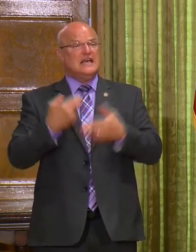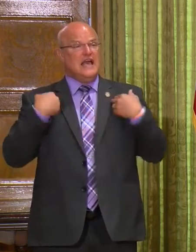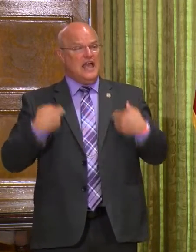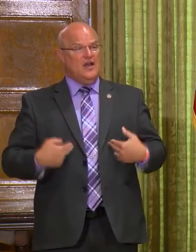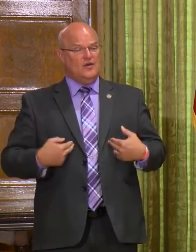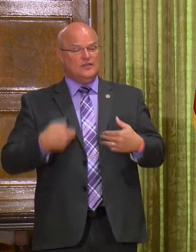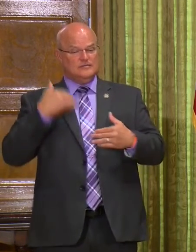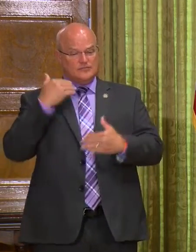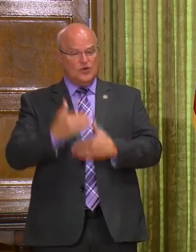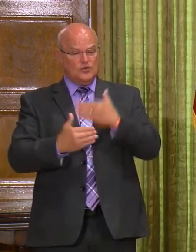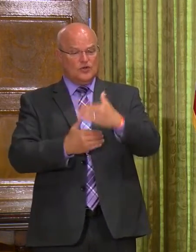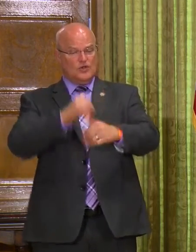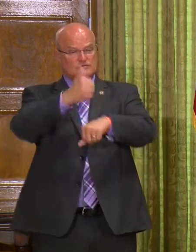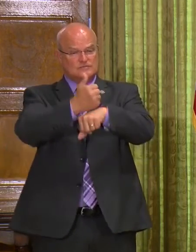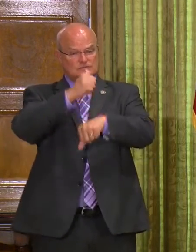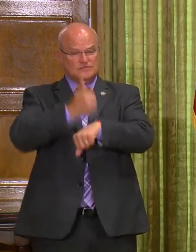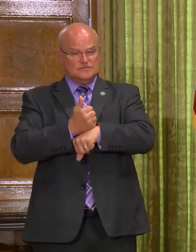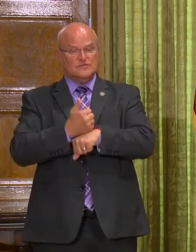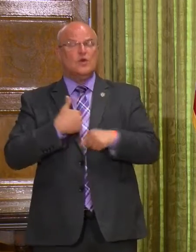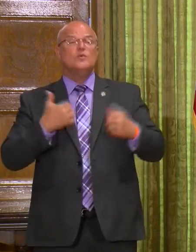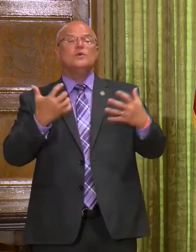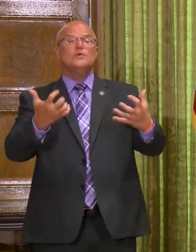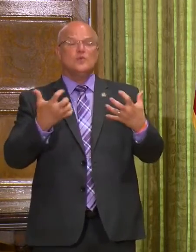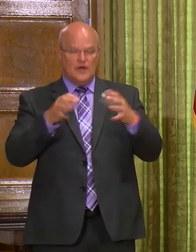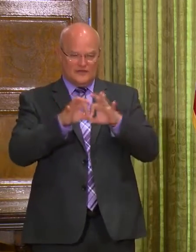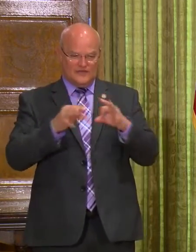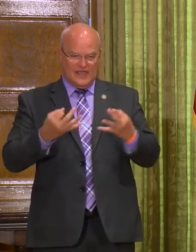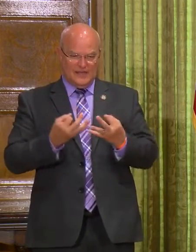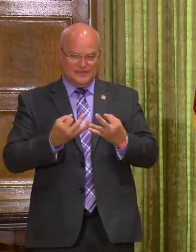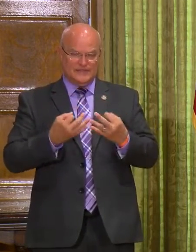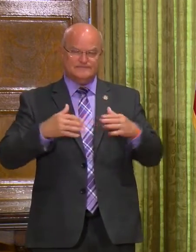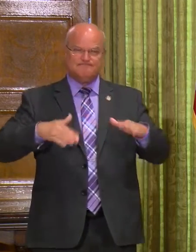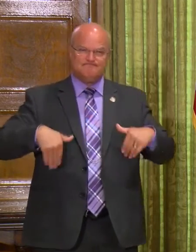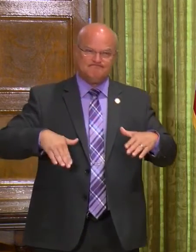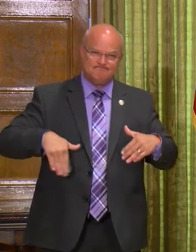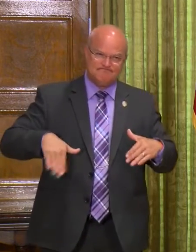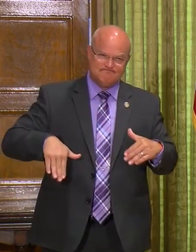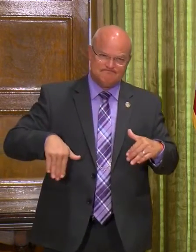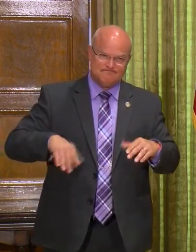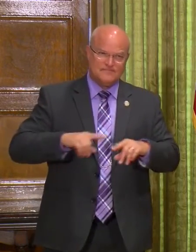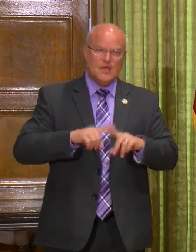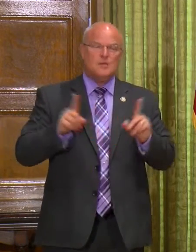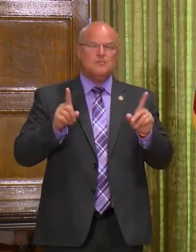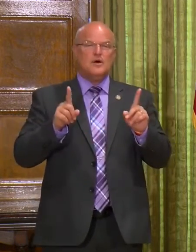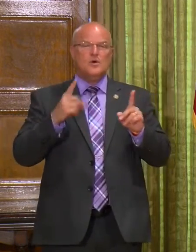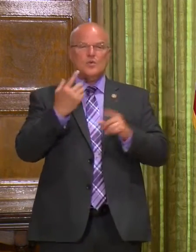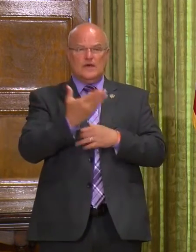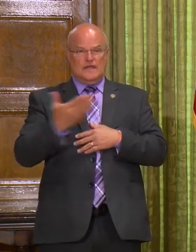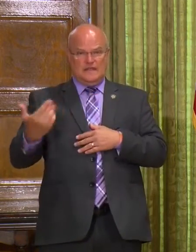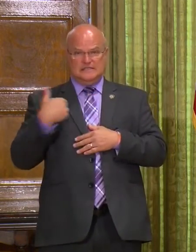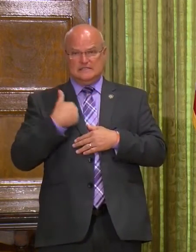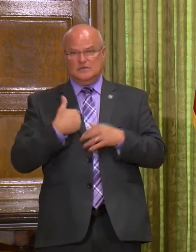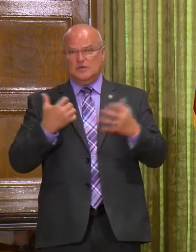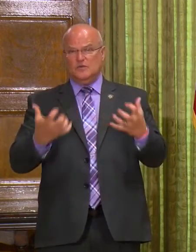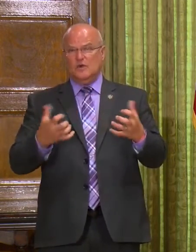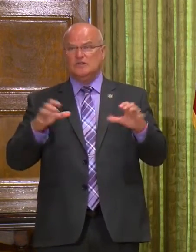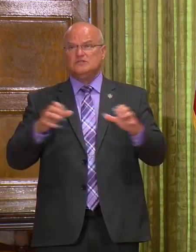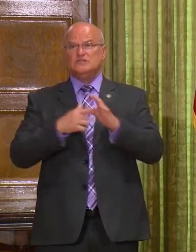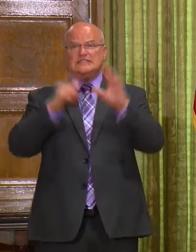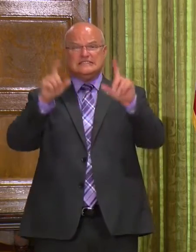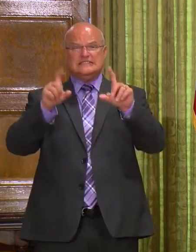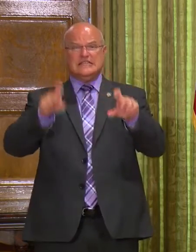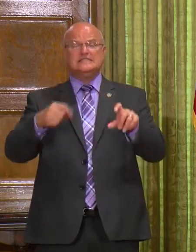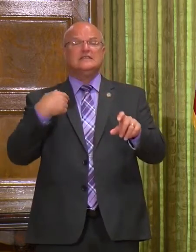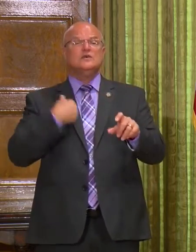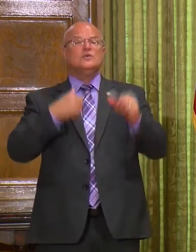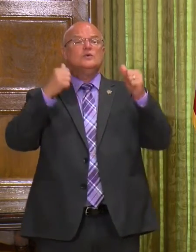place. We want to be able to have family visitation. We're not there yet, but that's one of the stepping stones, is to do this testing